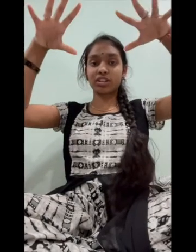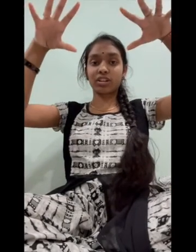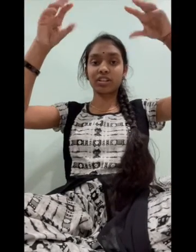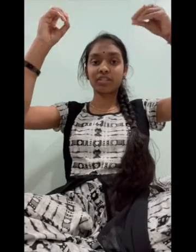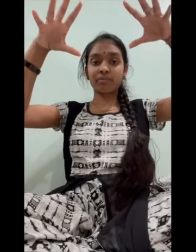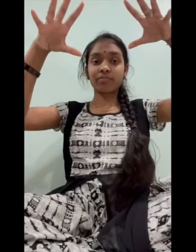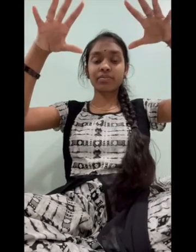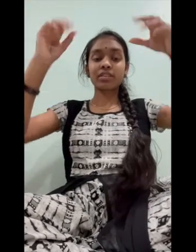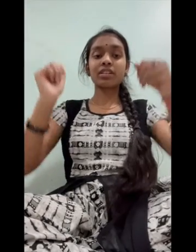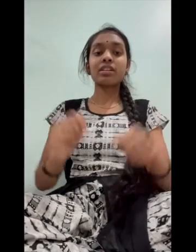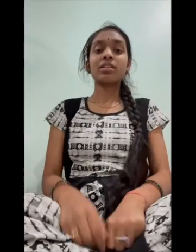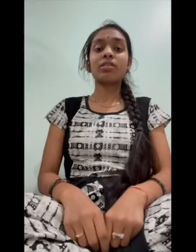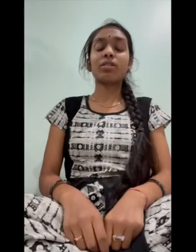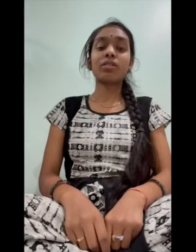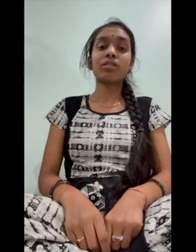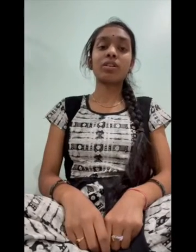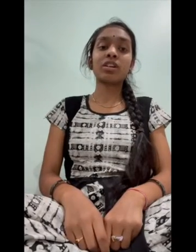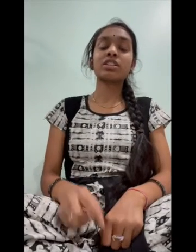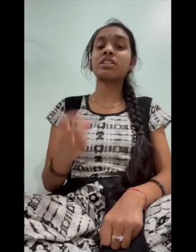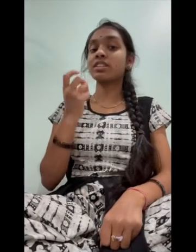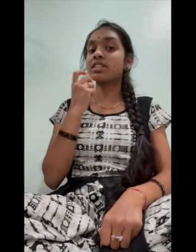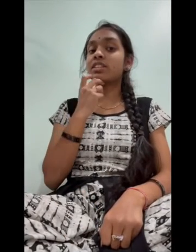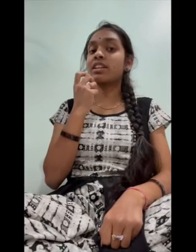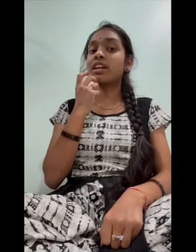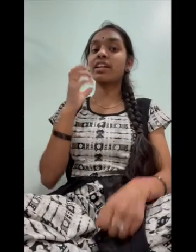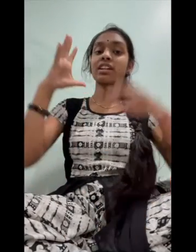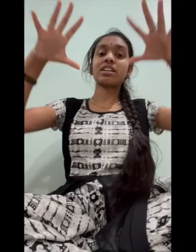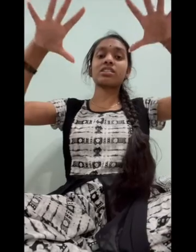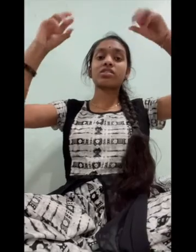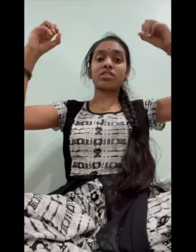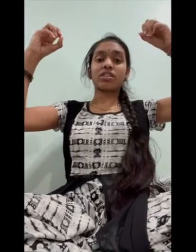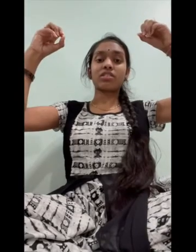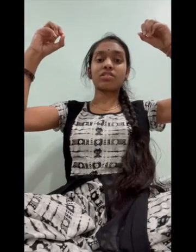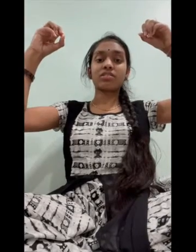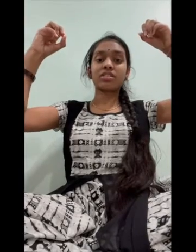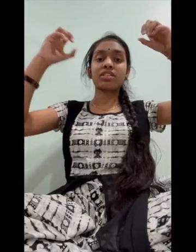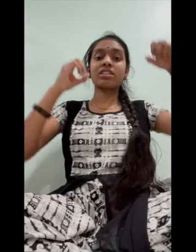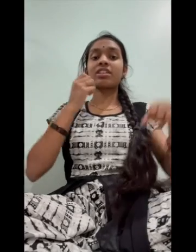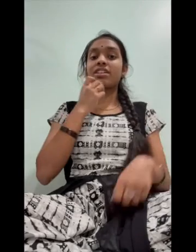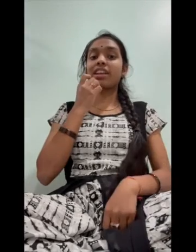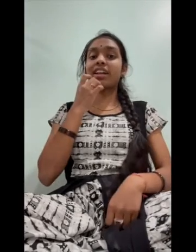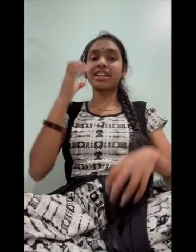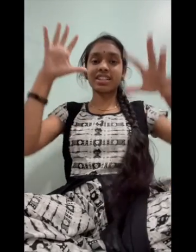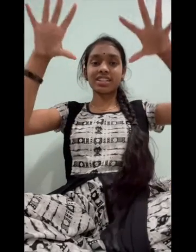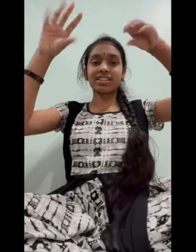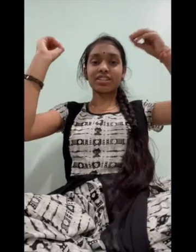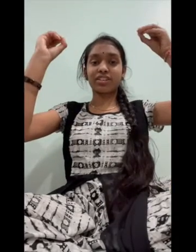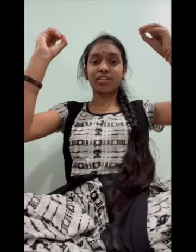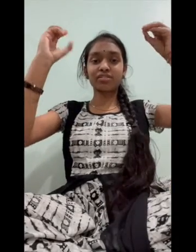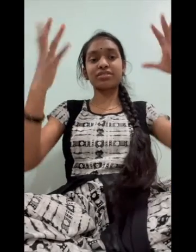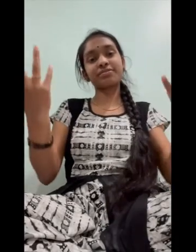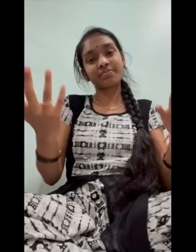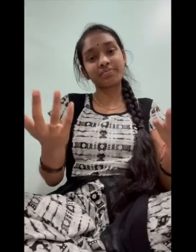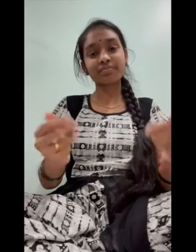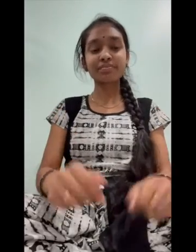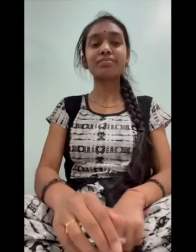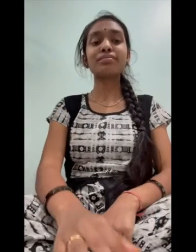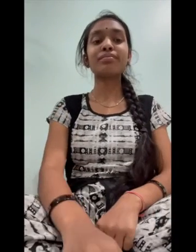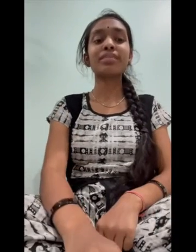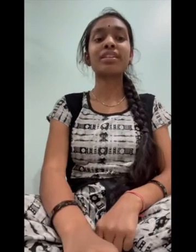on. Or sometimes you can say light, turn off. Light, turn off.